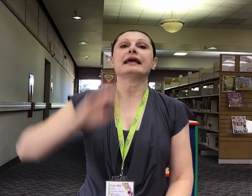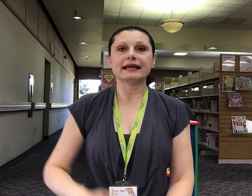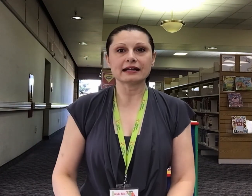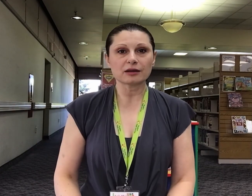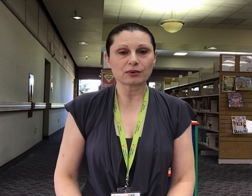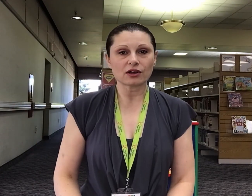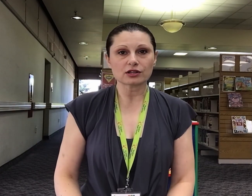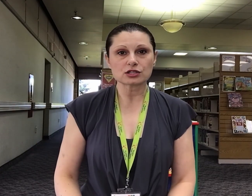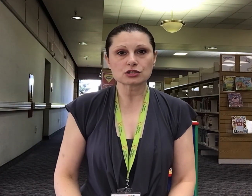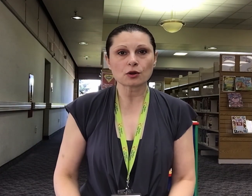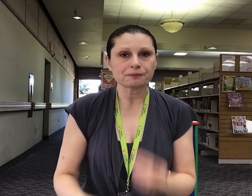ate up all the soap.